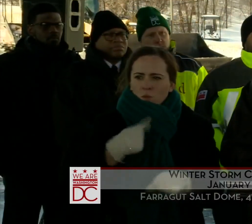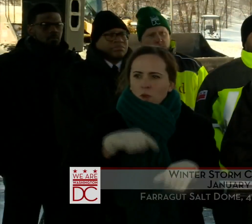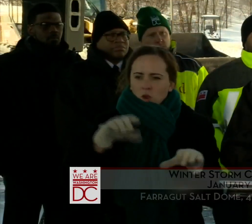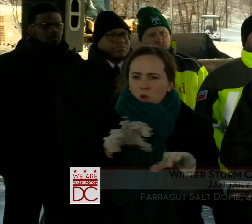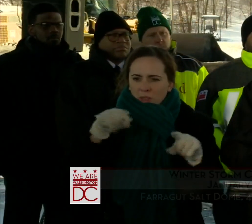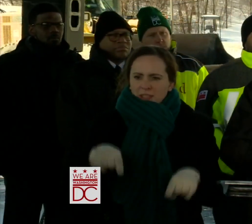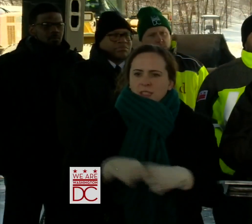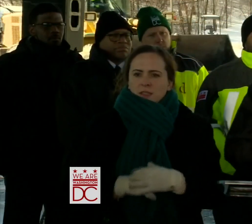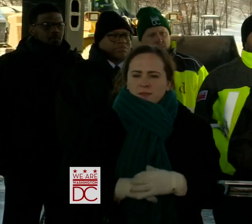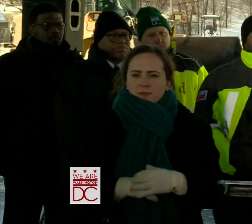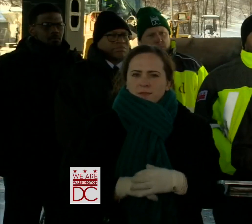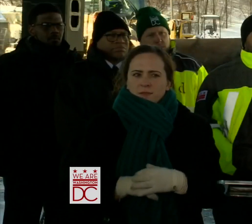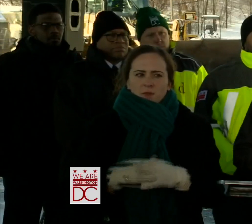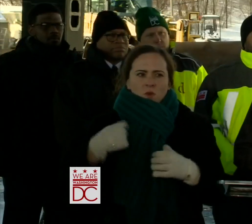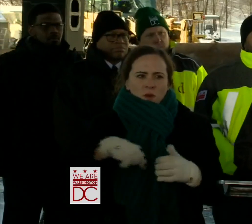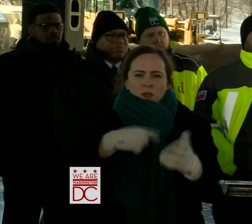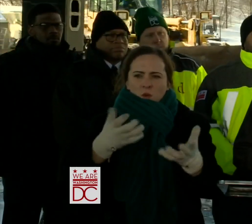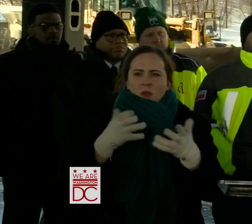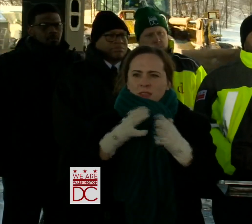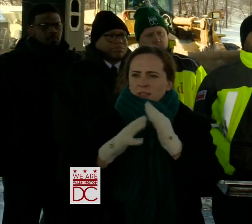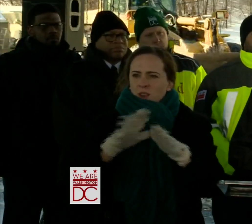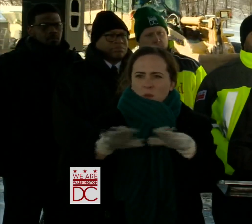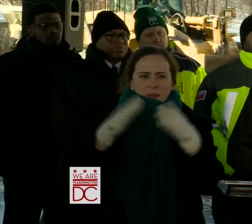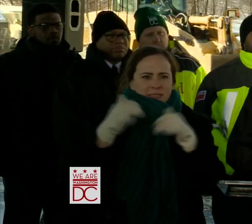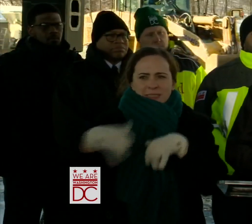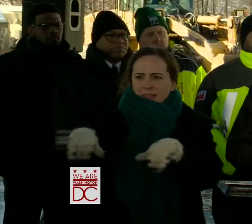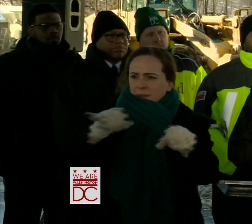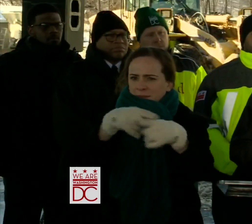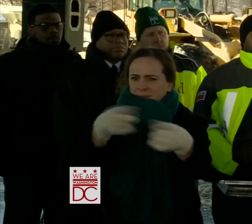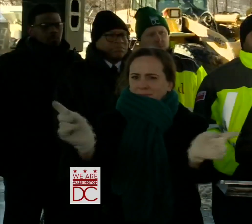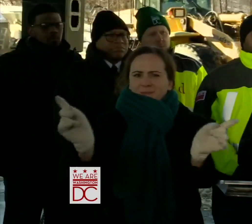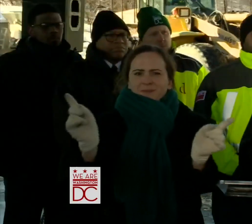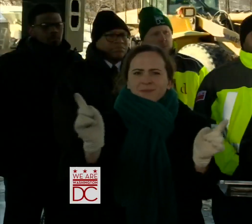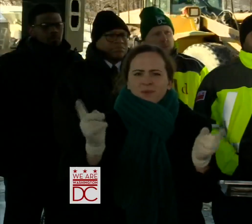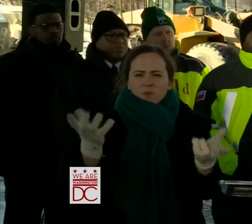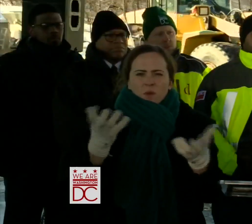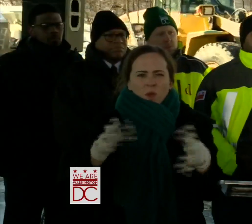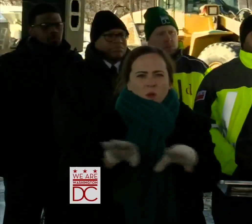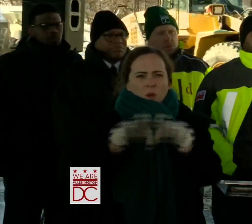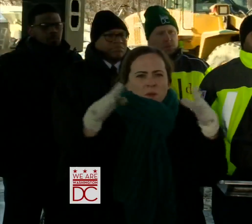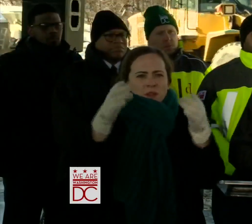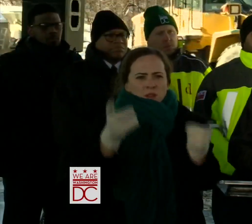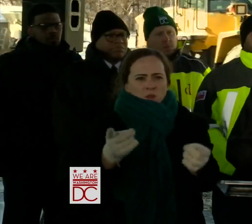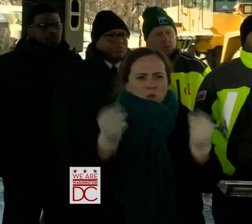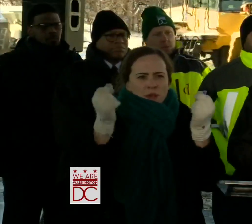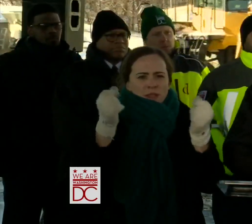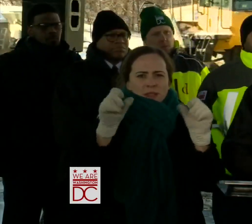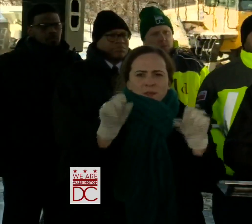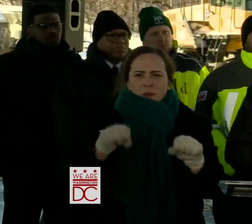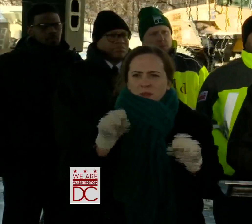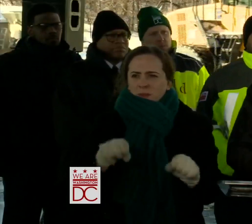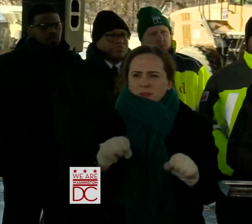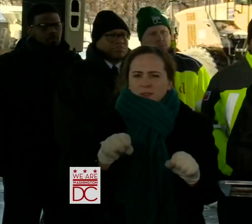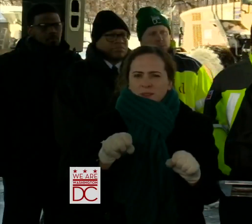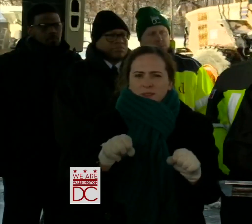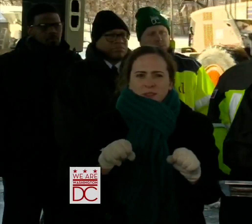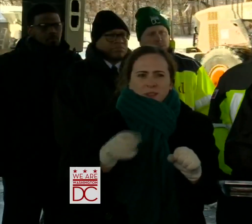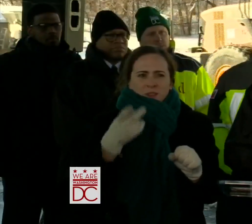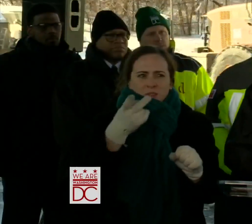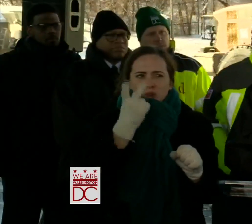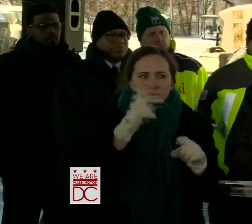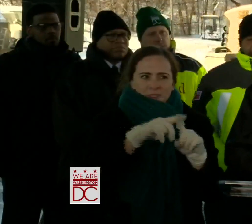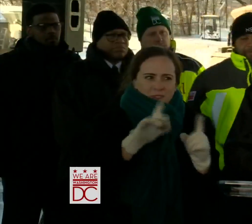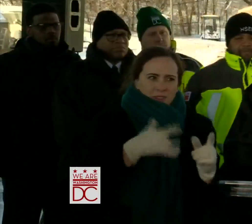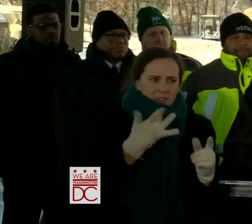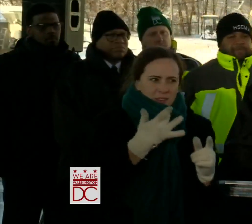do. We want the city open just as much as everybody else does. We want to open as quickly as possible. 2 totally different events. You can't